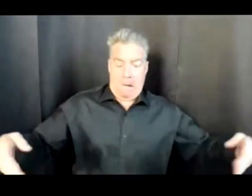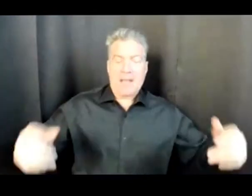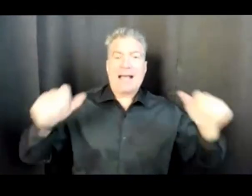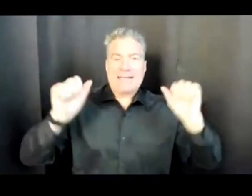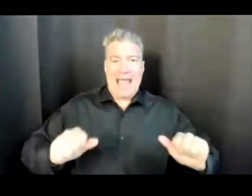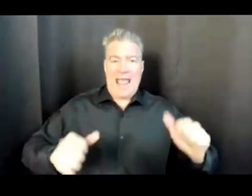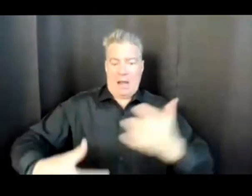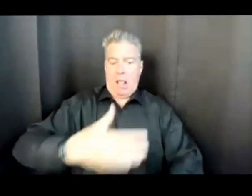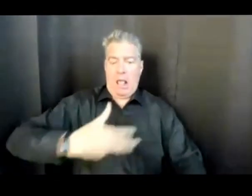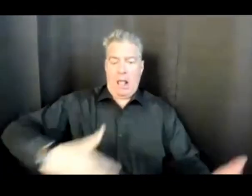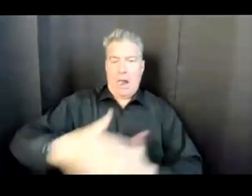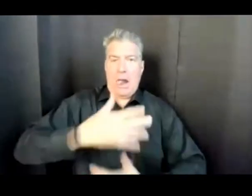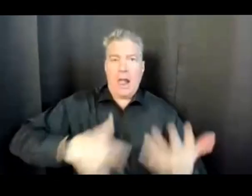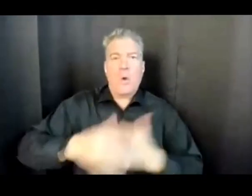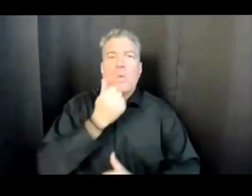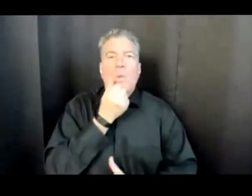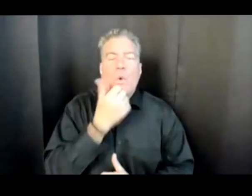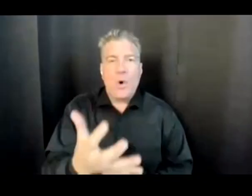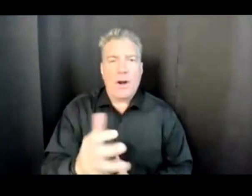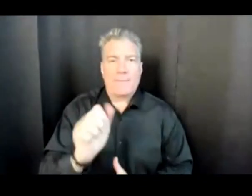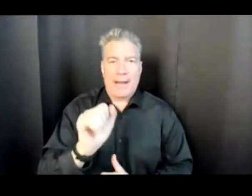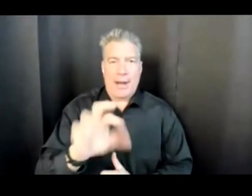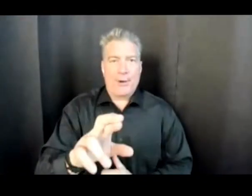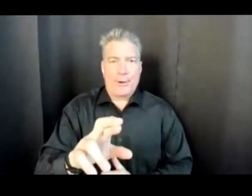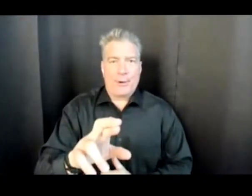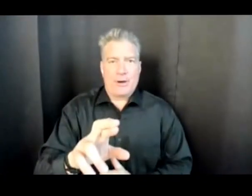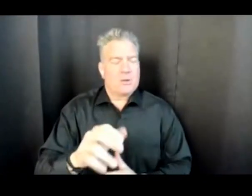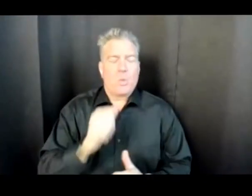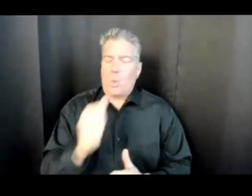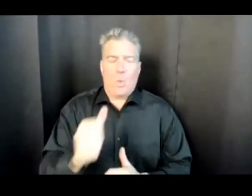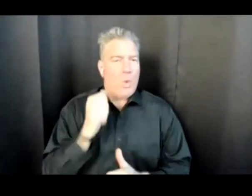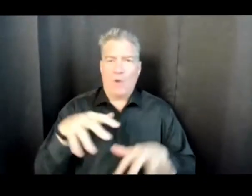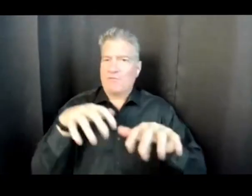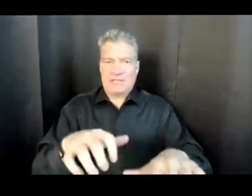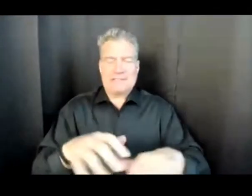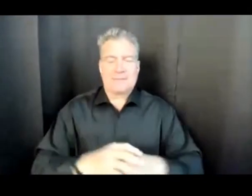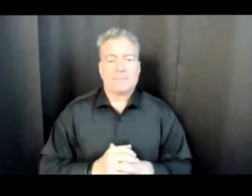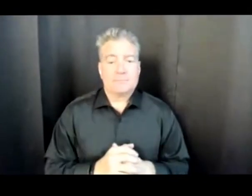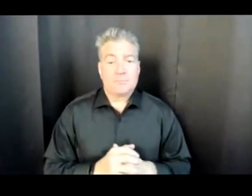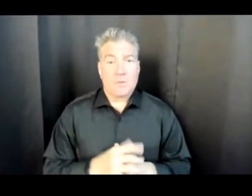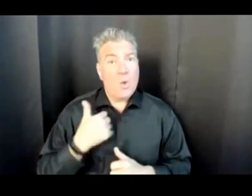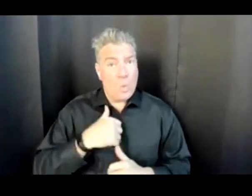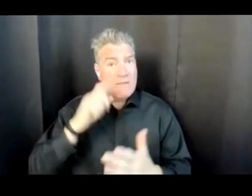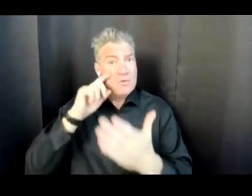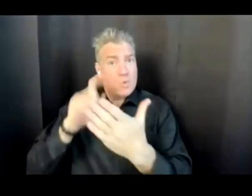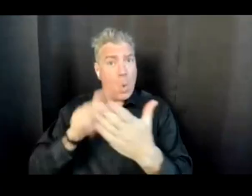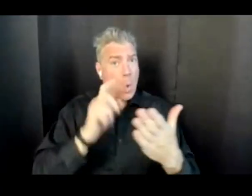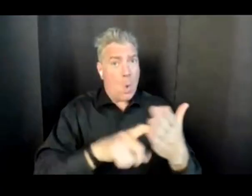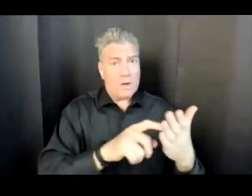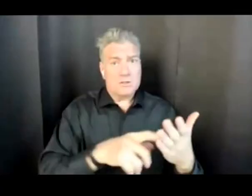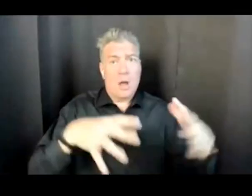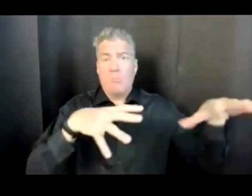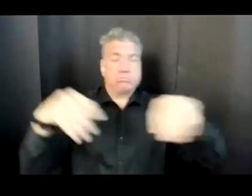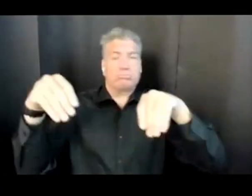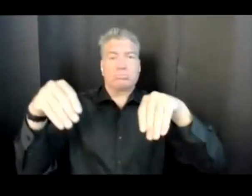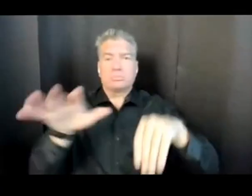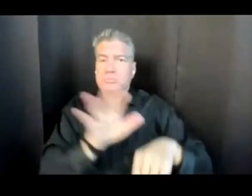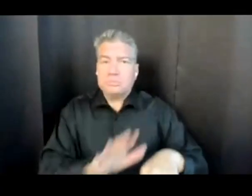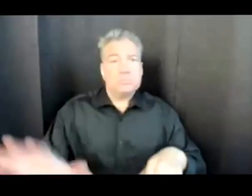pipes, under sinks, and appliances near exterior walls. We're seeing power outages throughout the state.